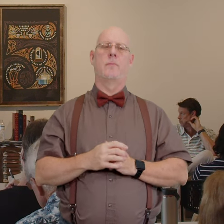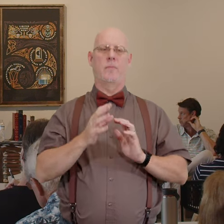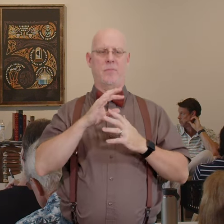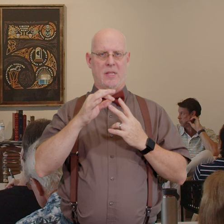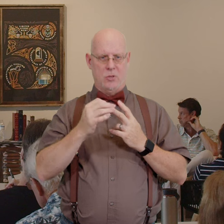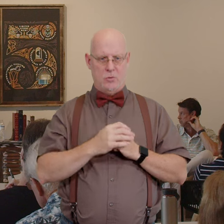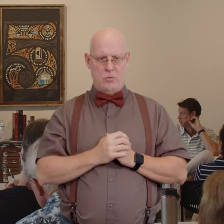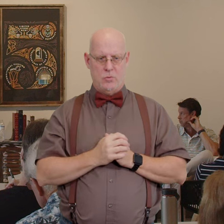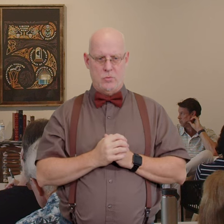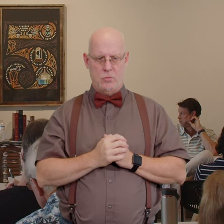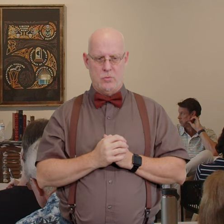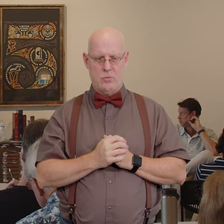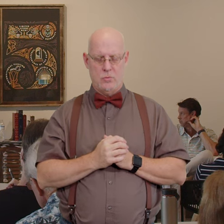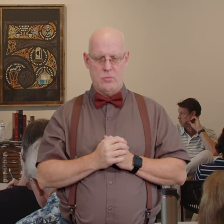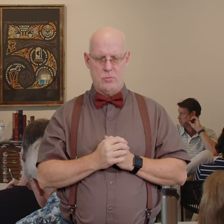election.